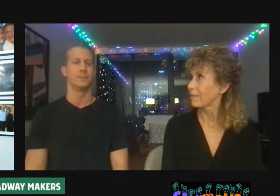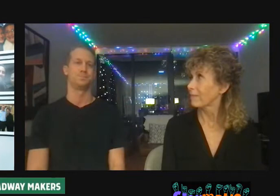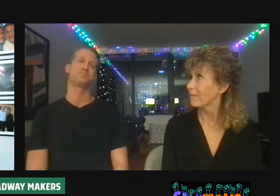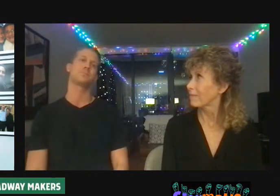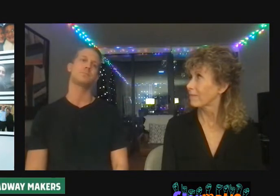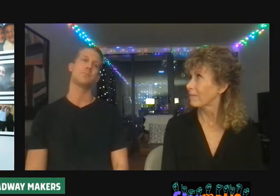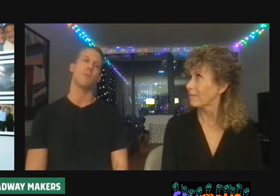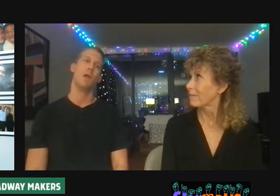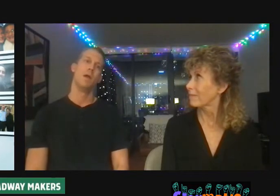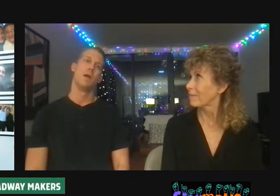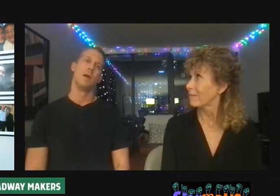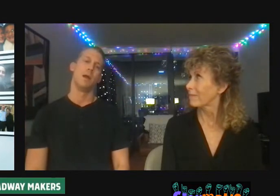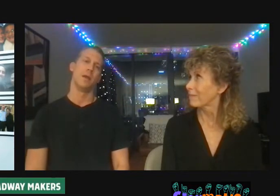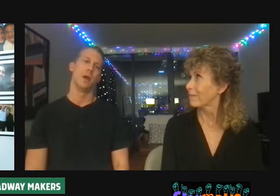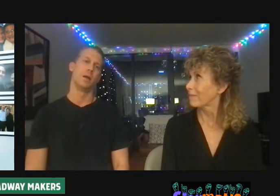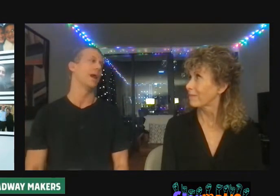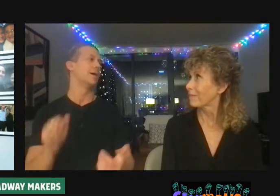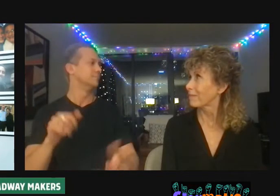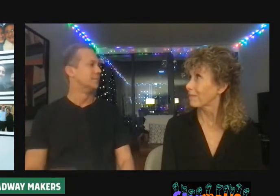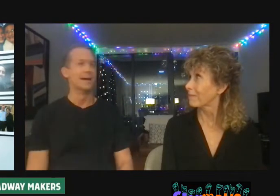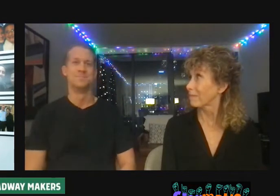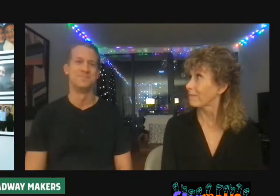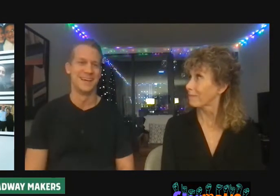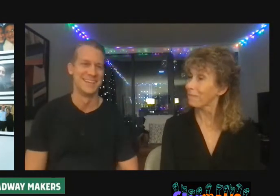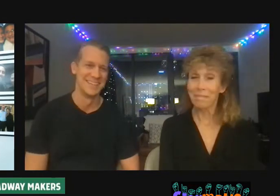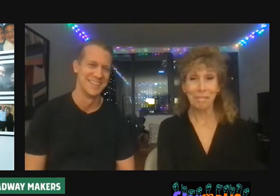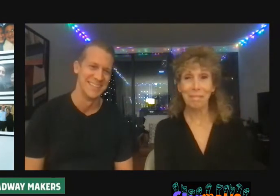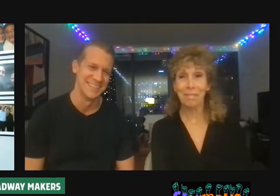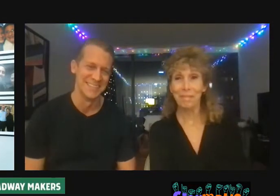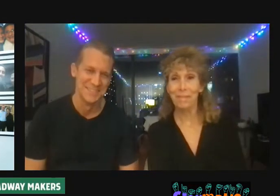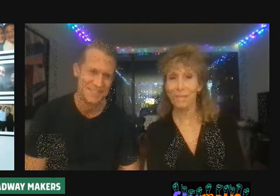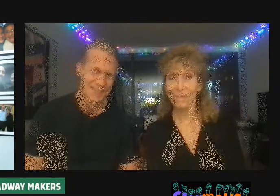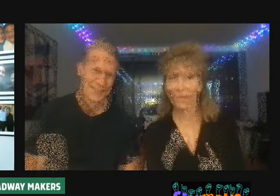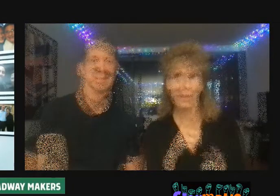future. And then, yeah.